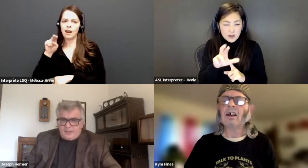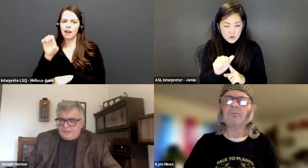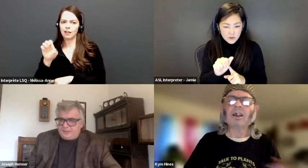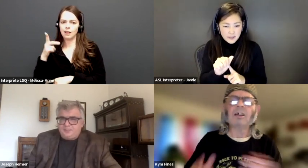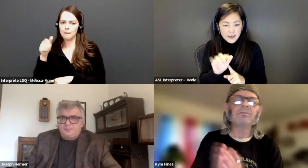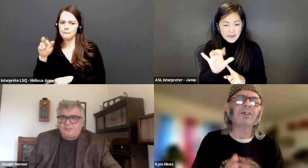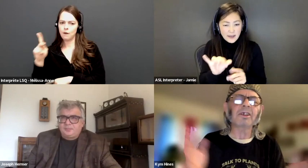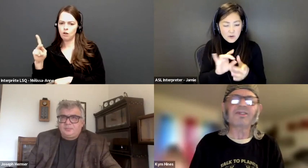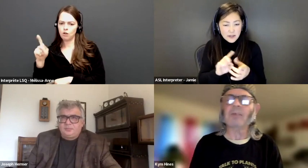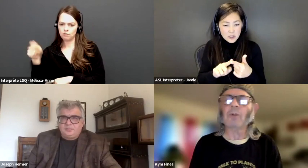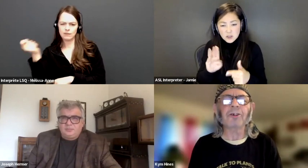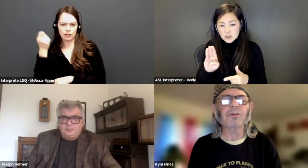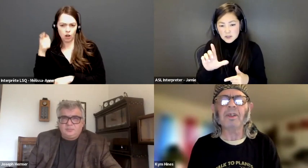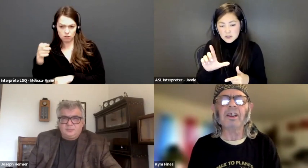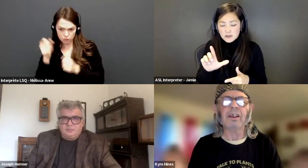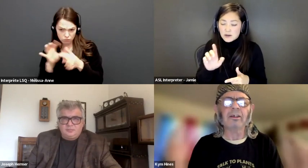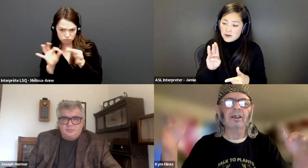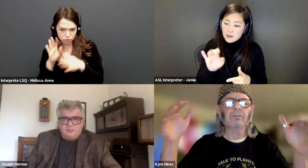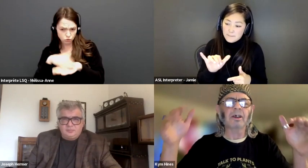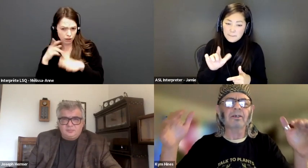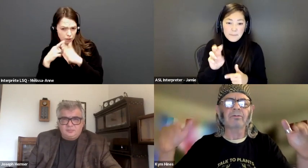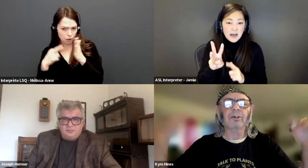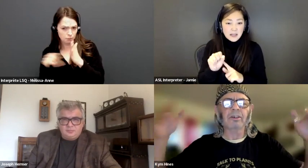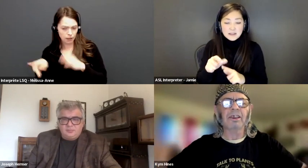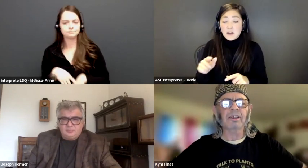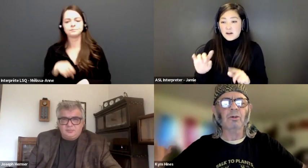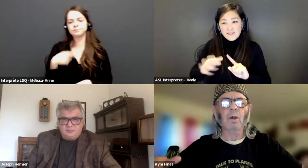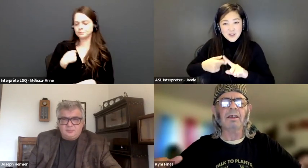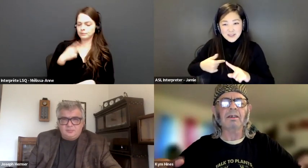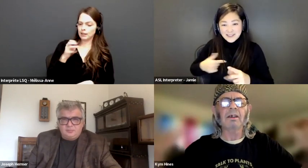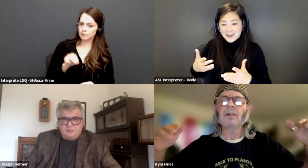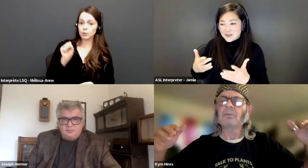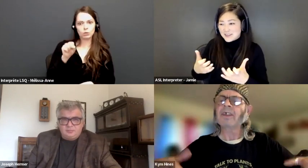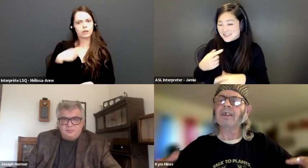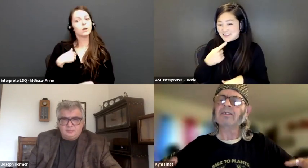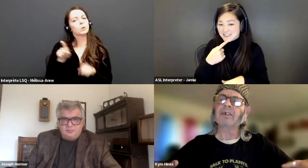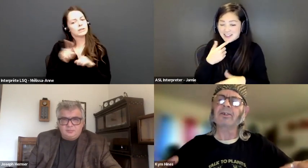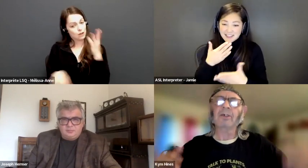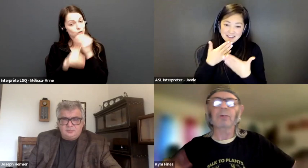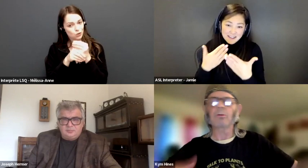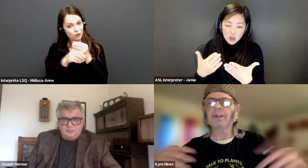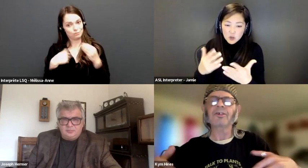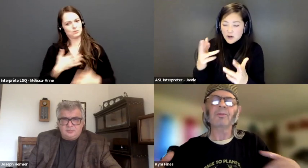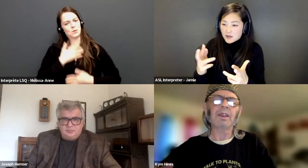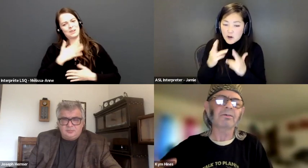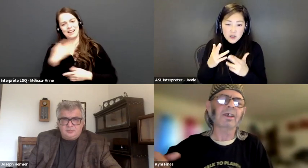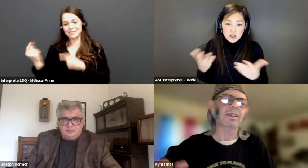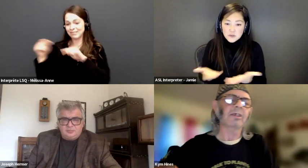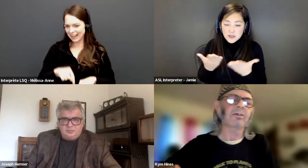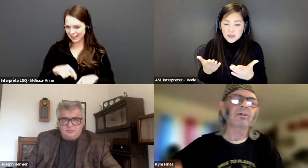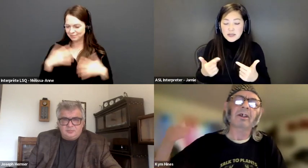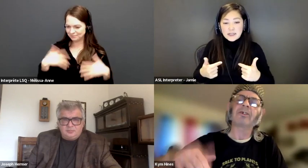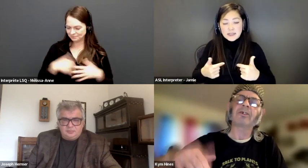Yeah, I just want to say I'm honored to be here, and I'm currently in the Lekwungen Wasanik territory, Lekwungen speaking